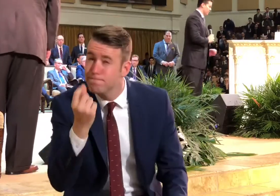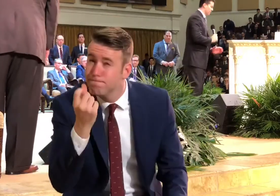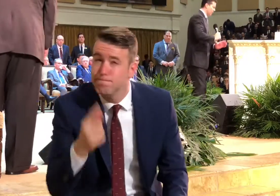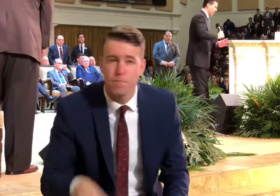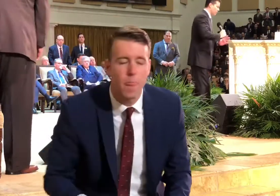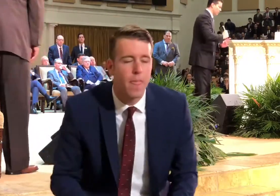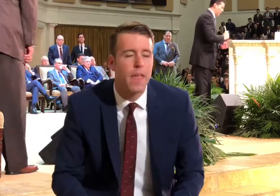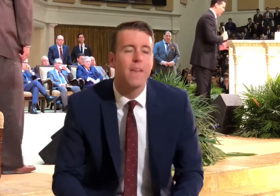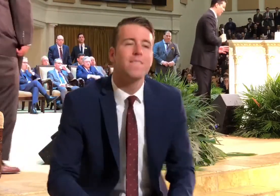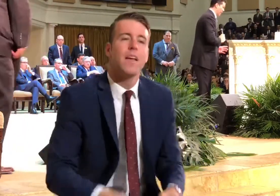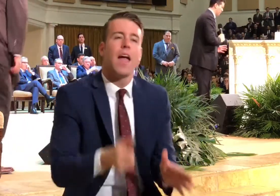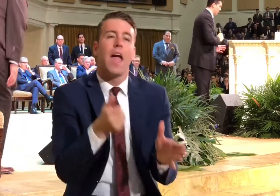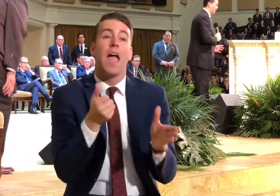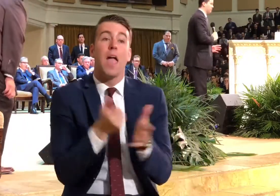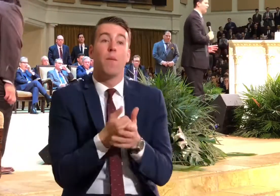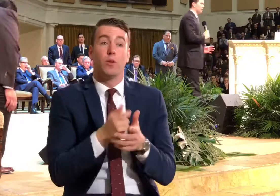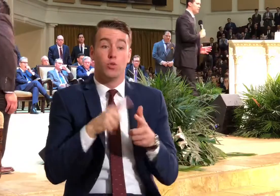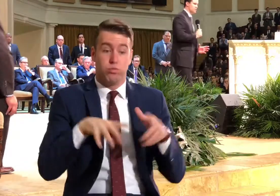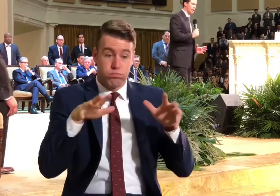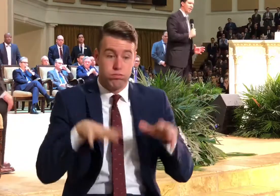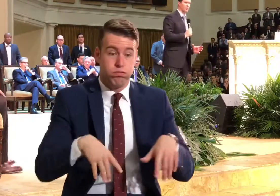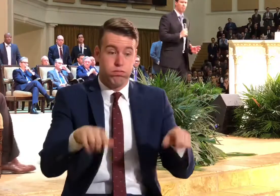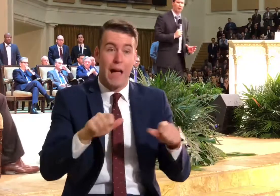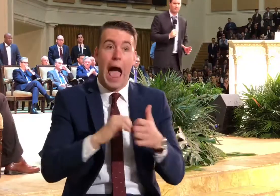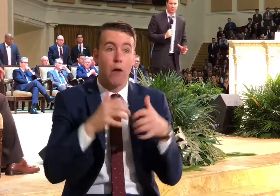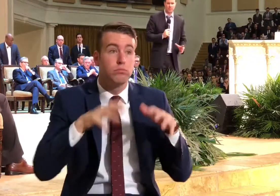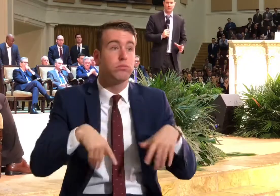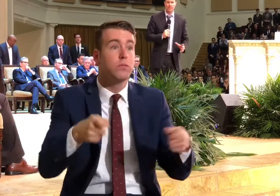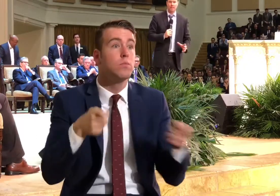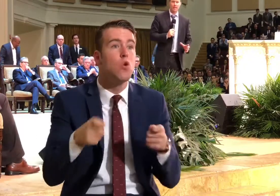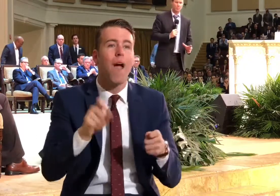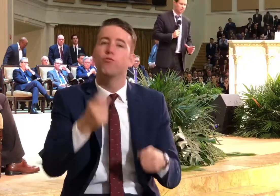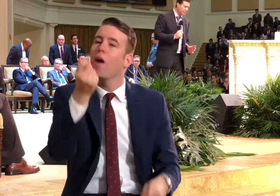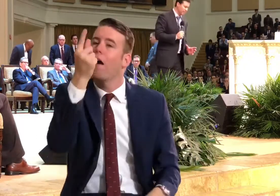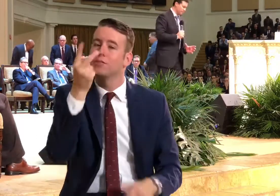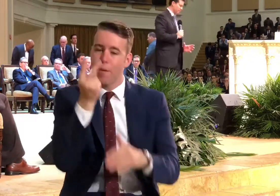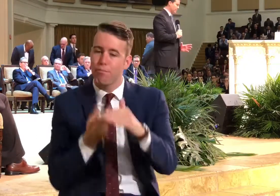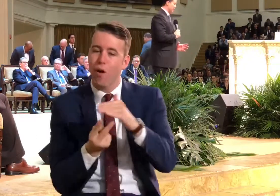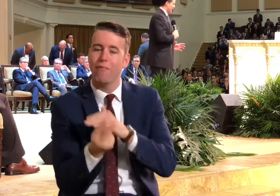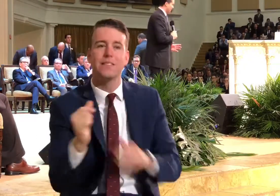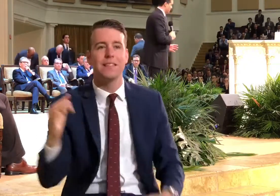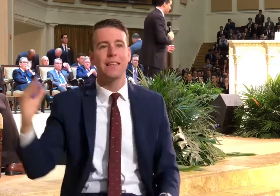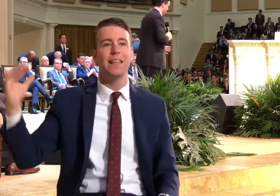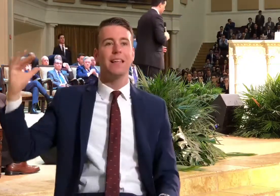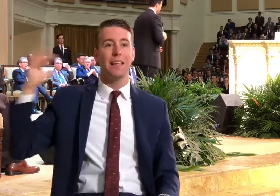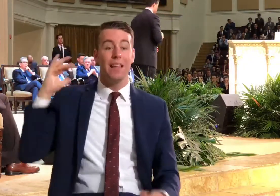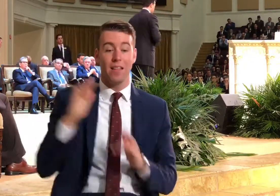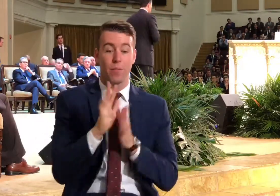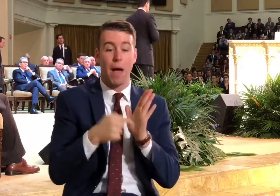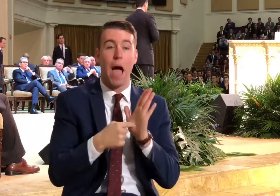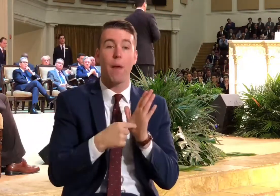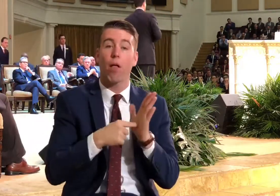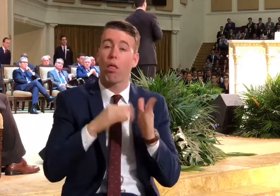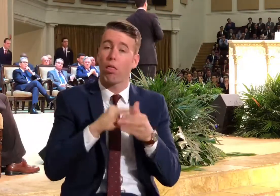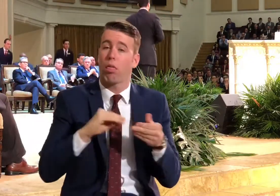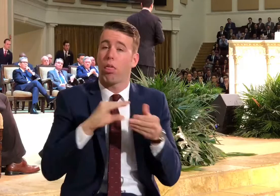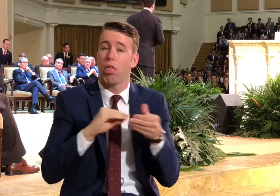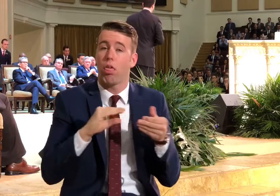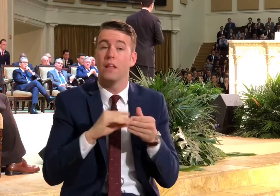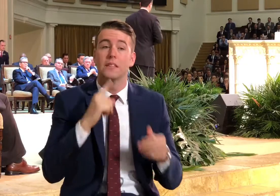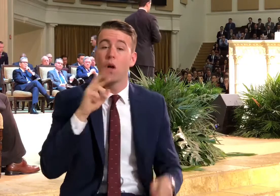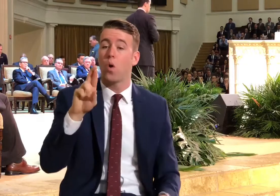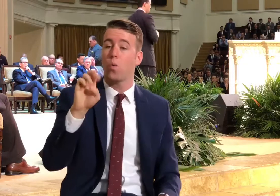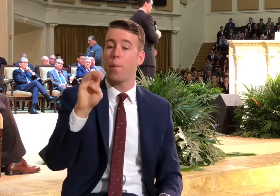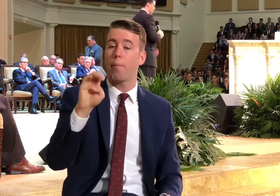Amen. To get a grip on that, you have to understand the prophecy that was given. The Bible describes it.